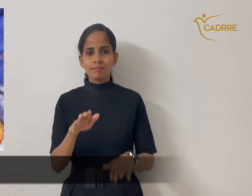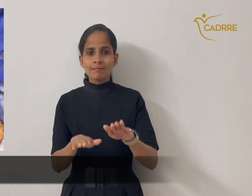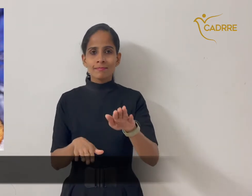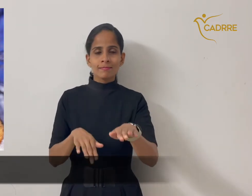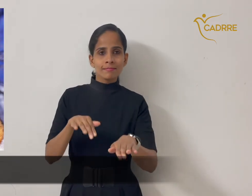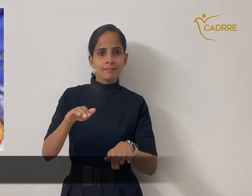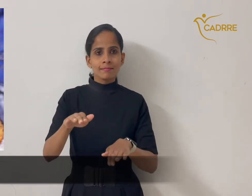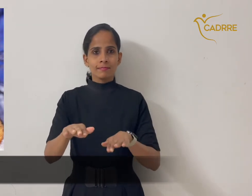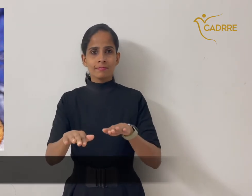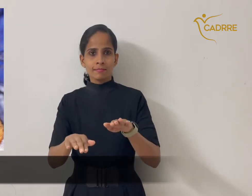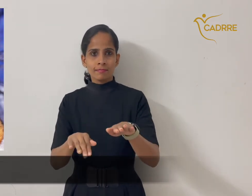fox,